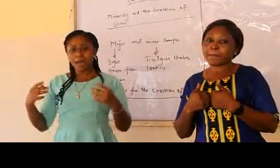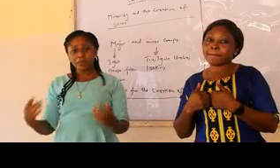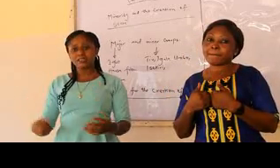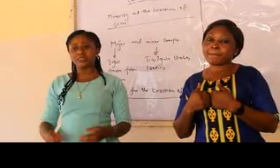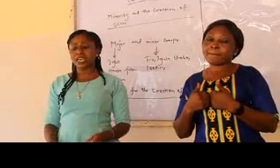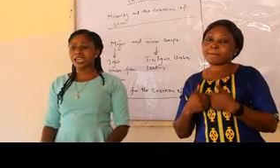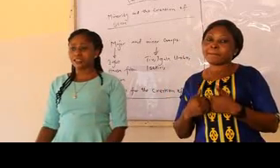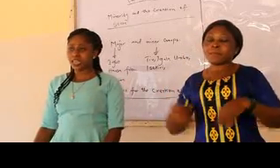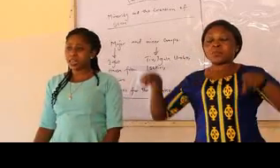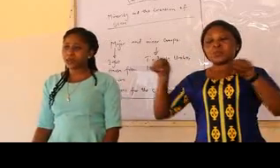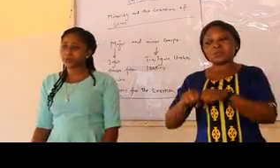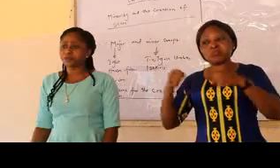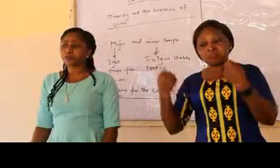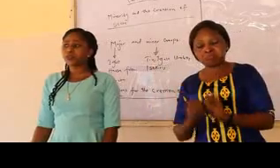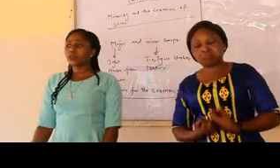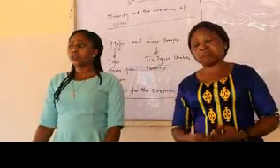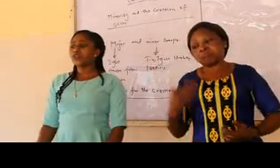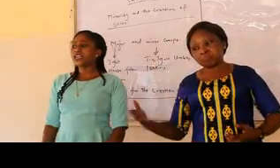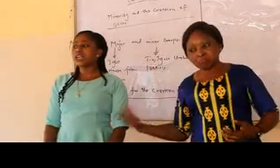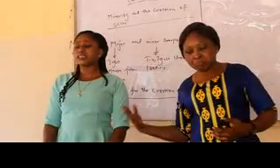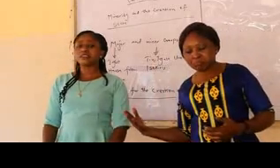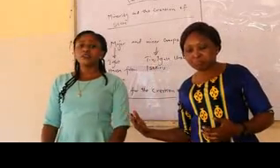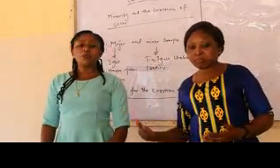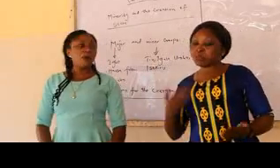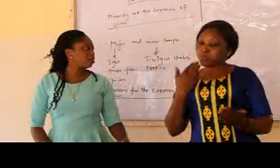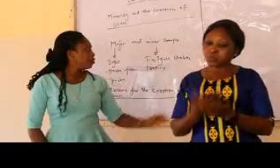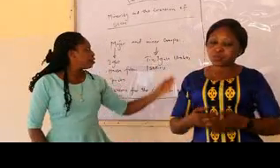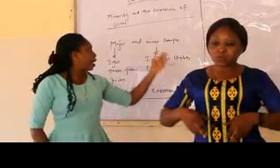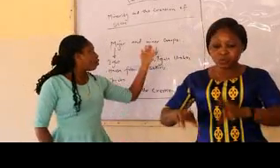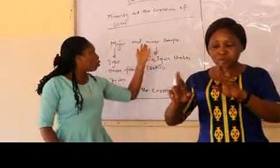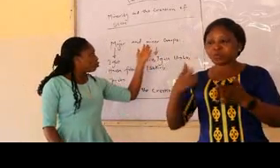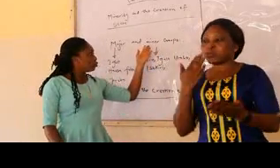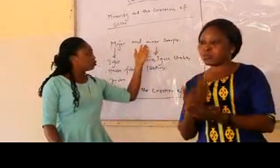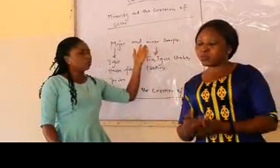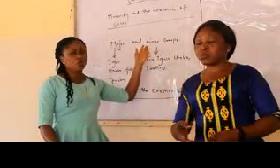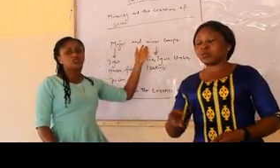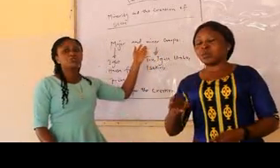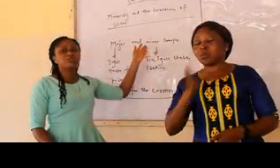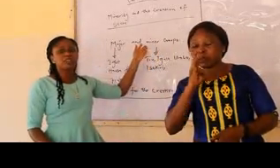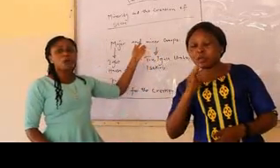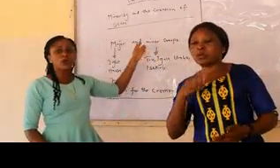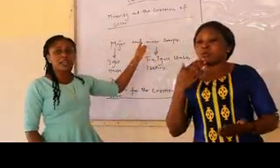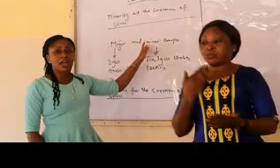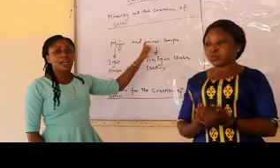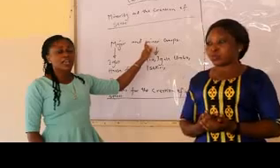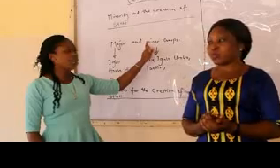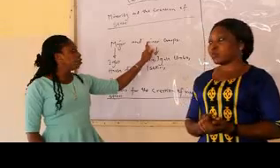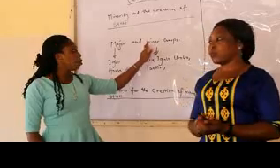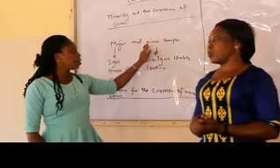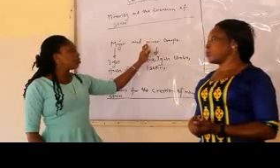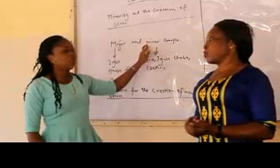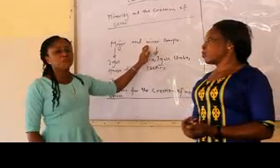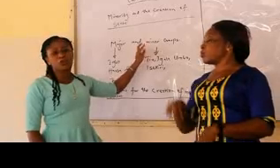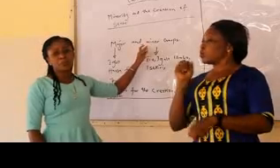social amenities. Like I said earlier on, you find that most of these minor groups contribute to their quota